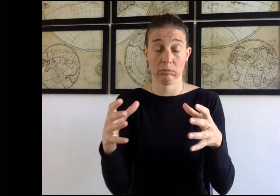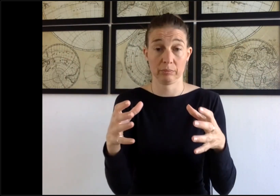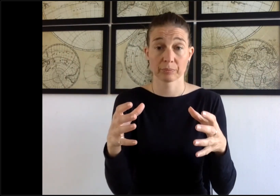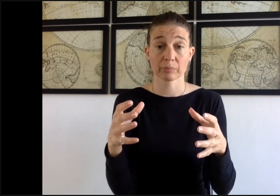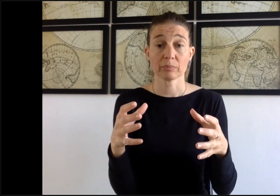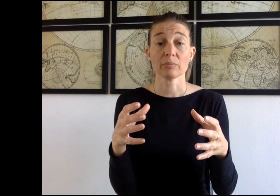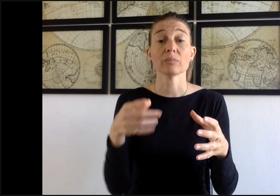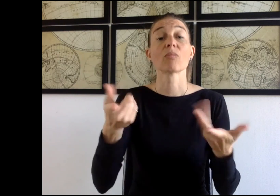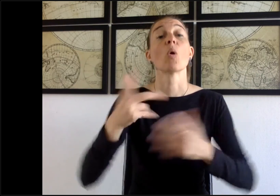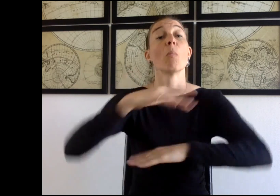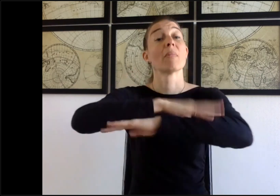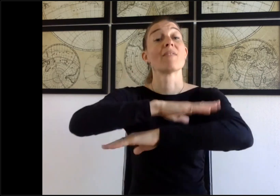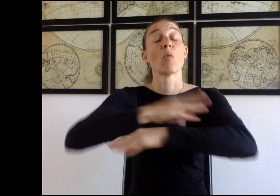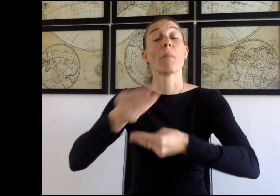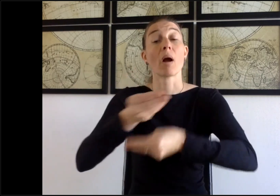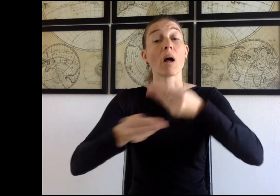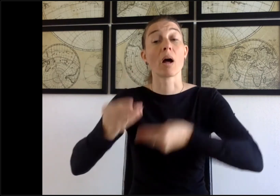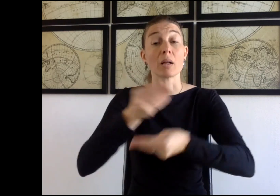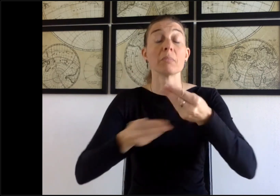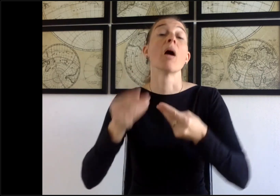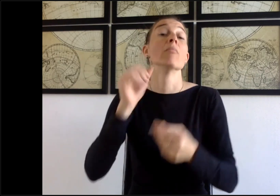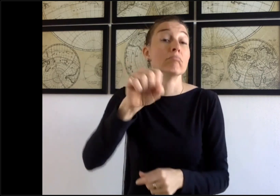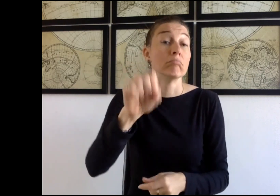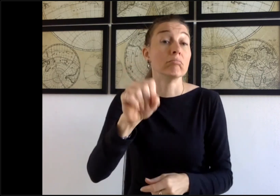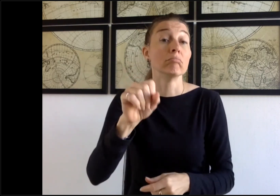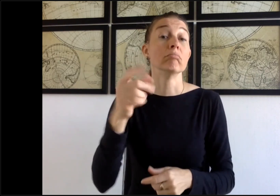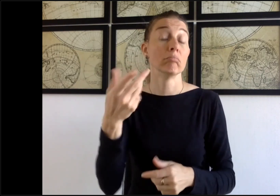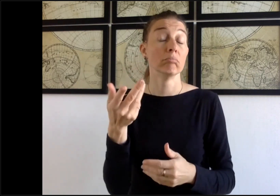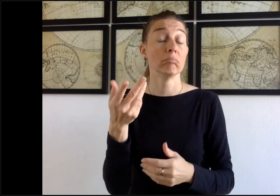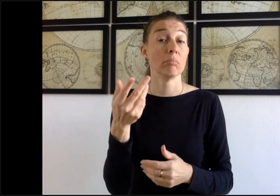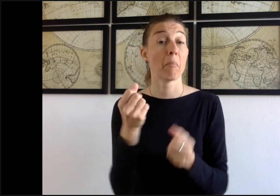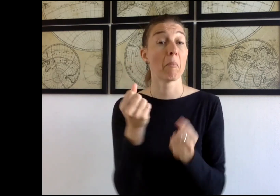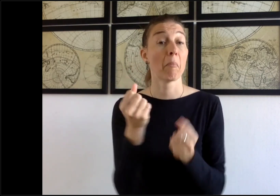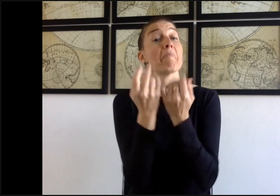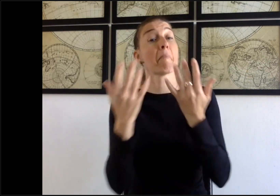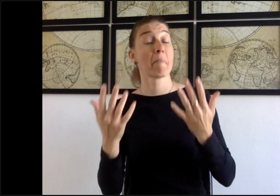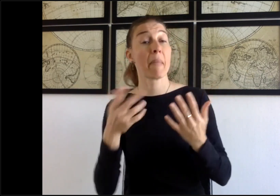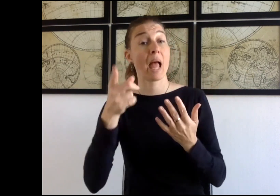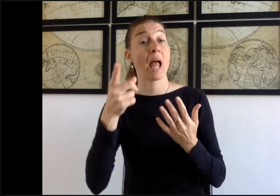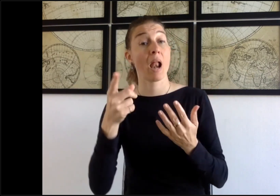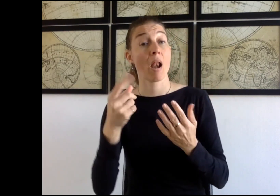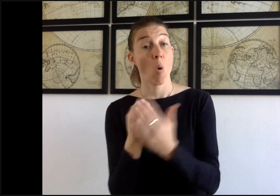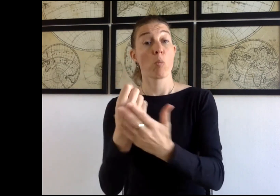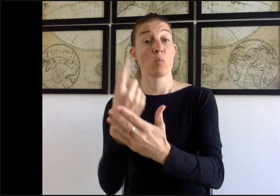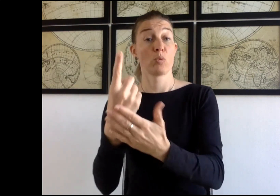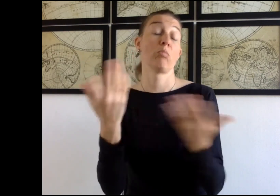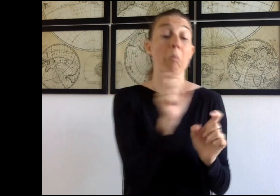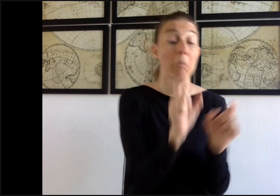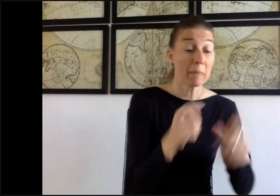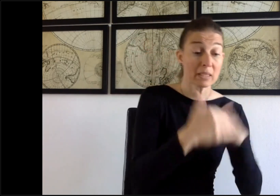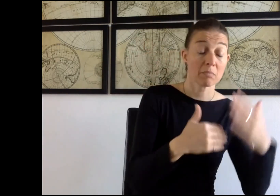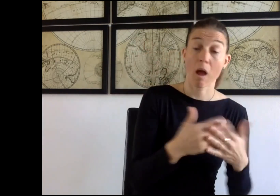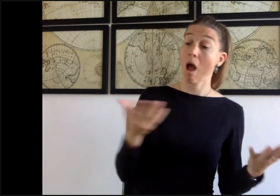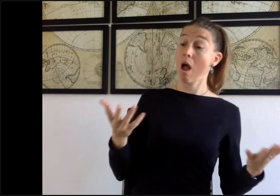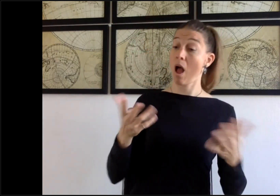of opportunities to overcome certain employment barriers, including for people with disabilities. But there are also